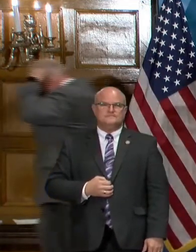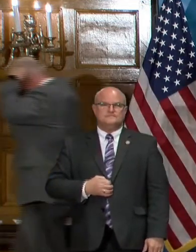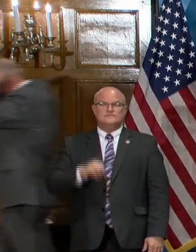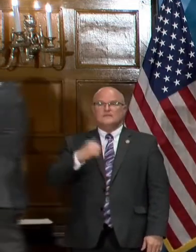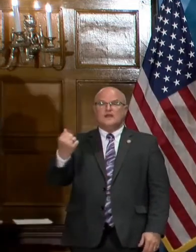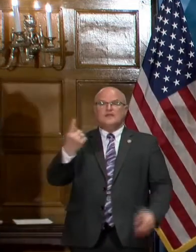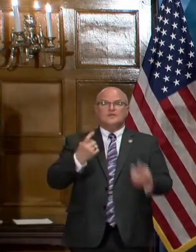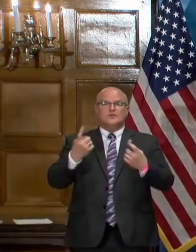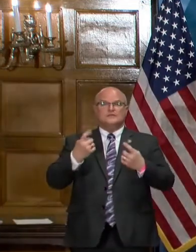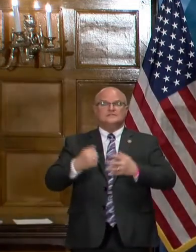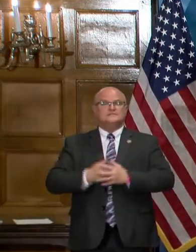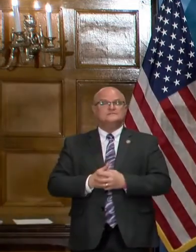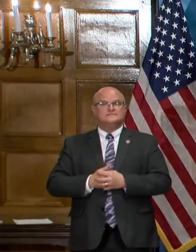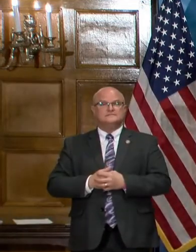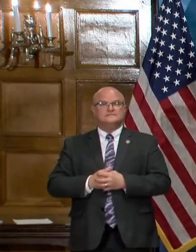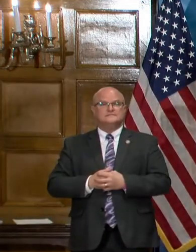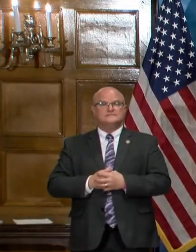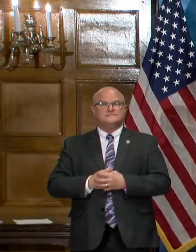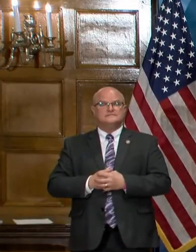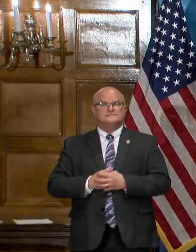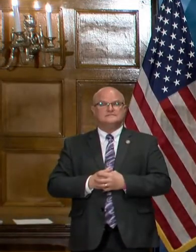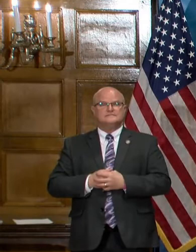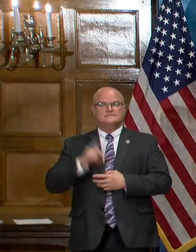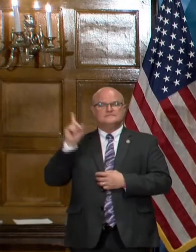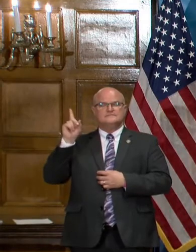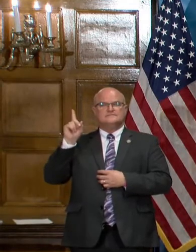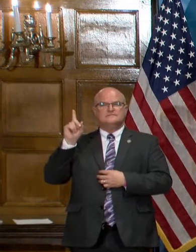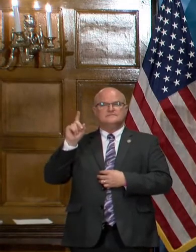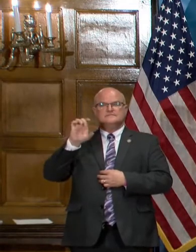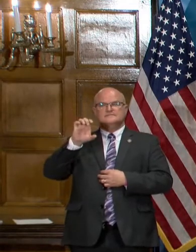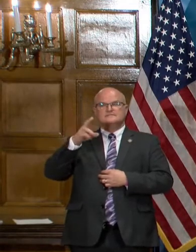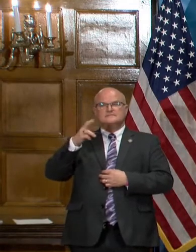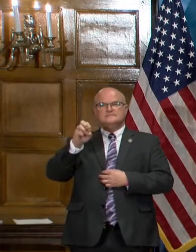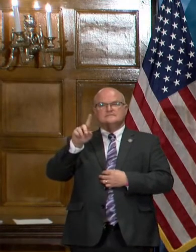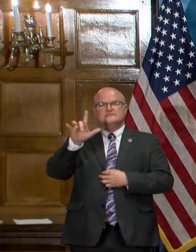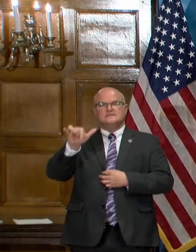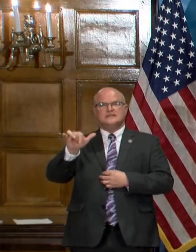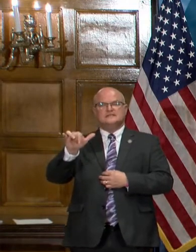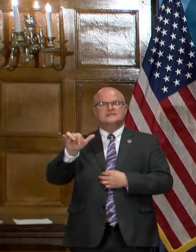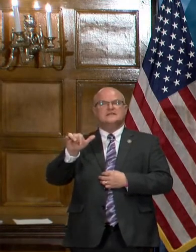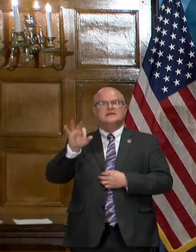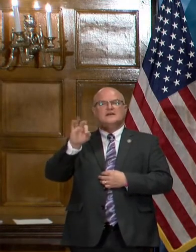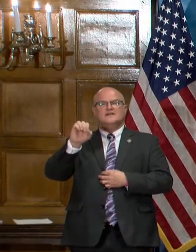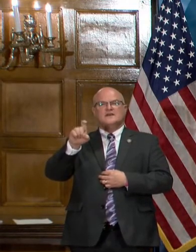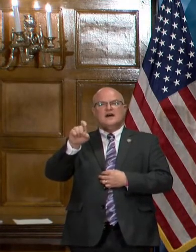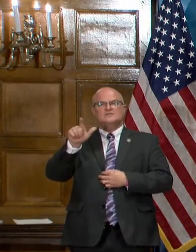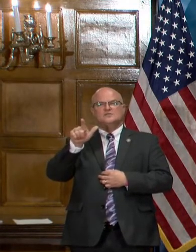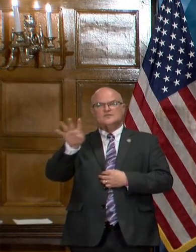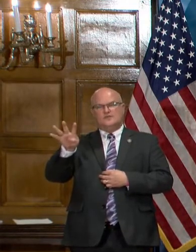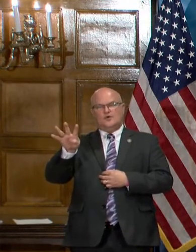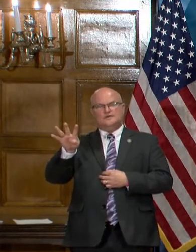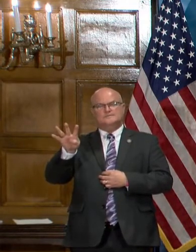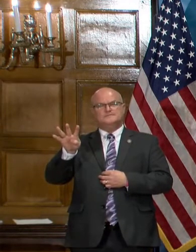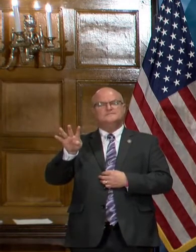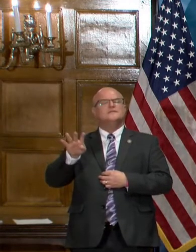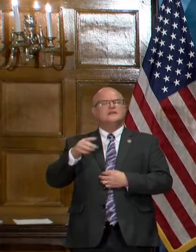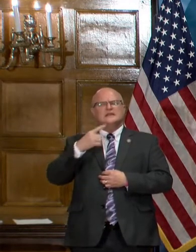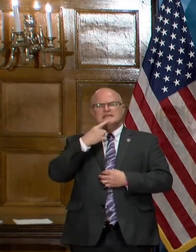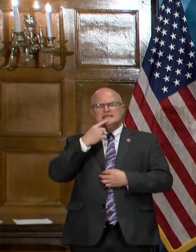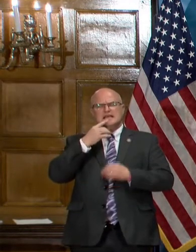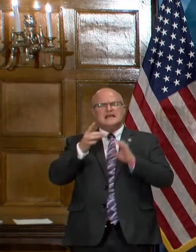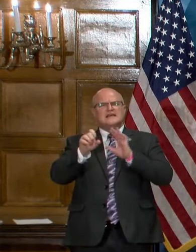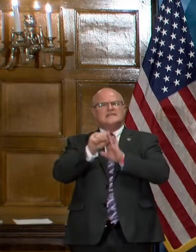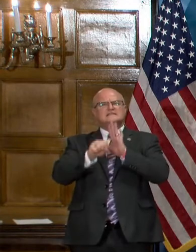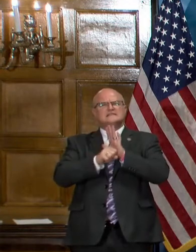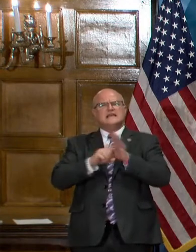Other question? Hey, Governor, this is Chelsea Helms with KNWA Fox 24 in Fayetteville. You mentioned the state's